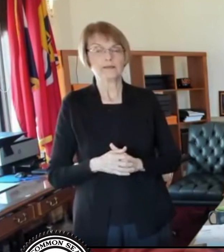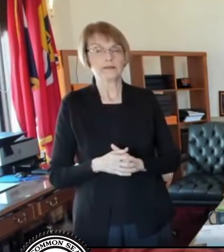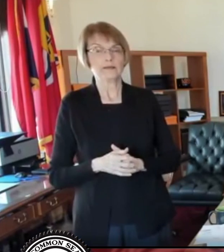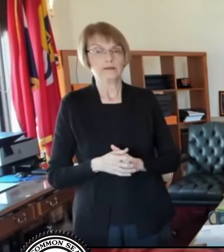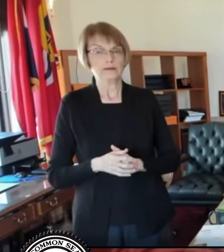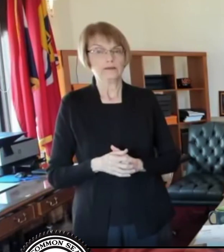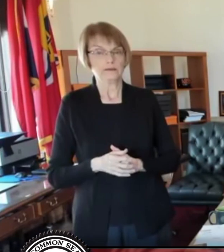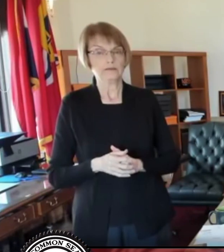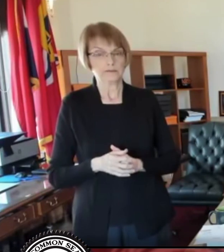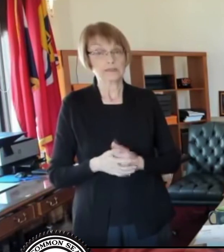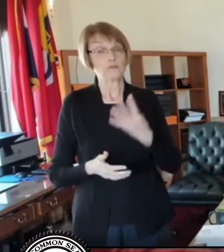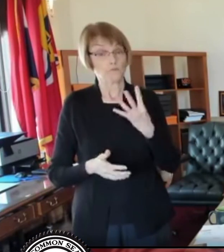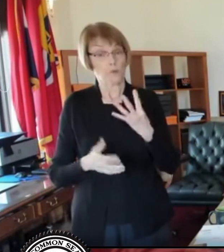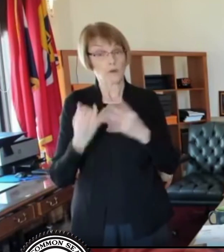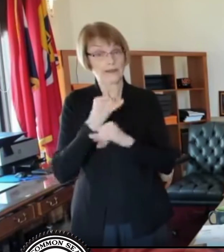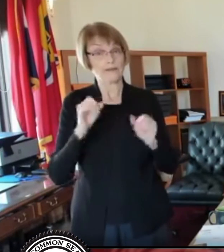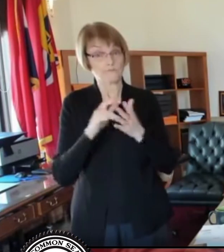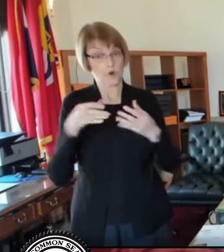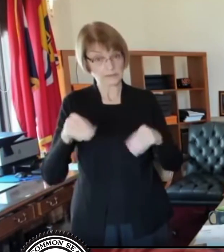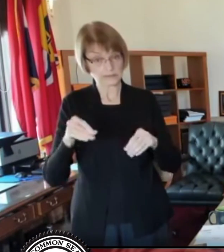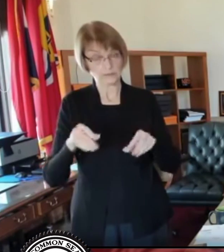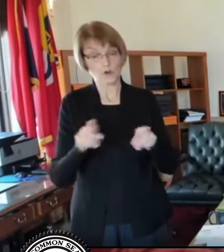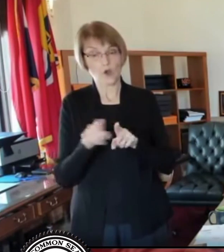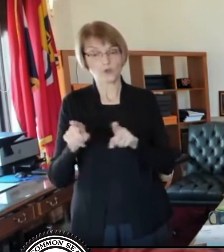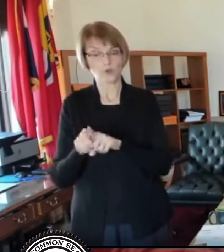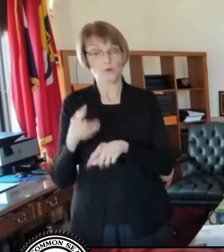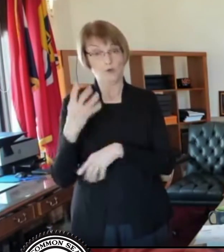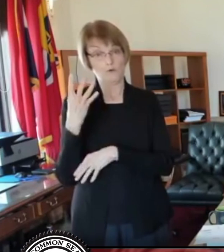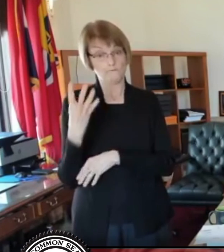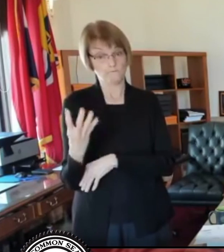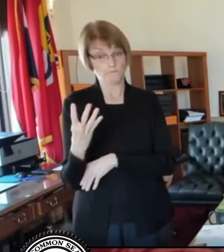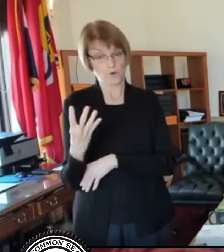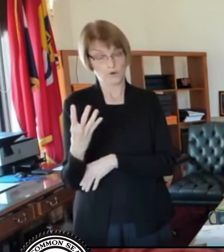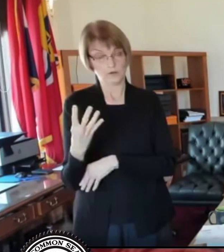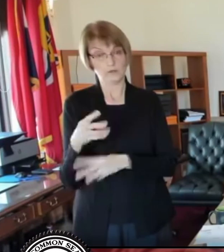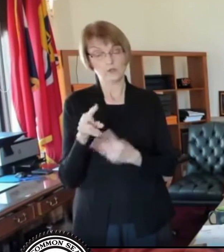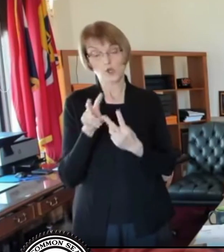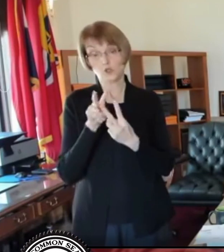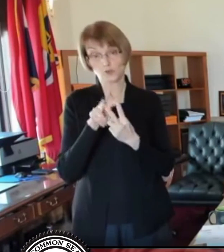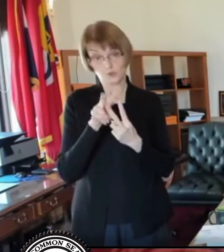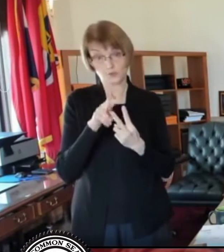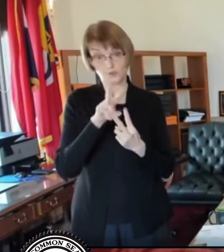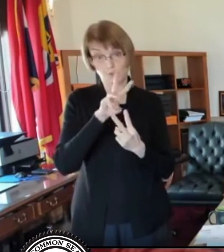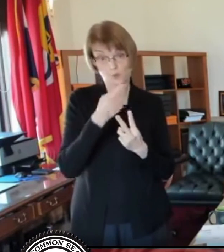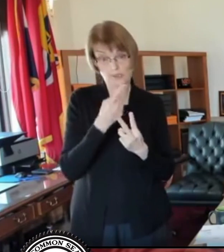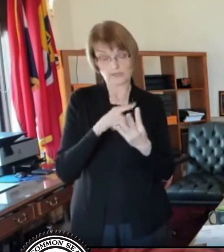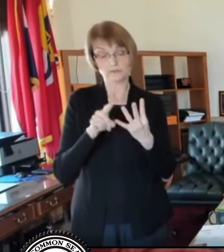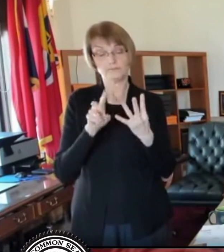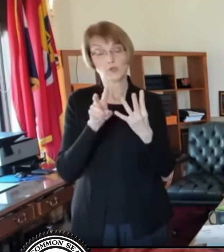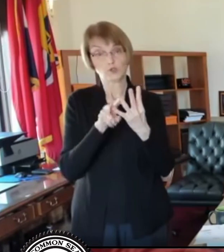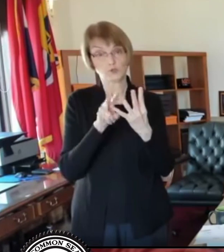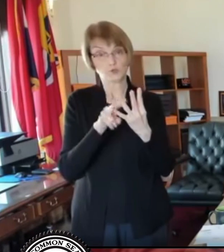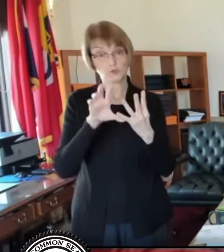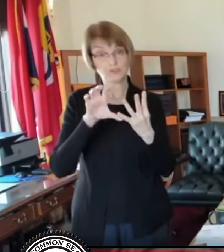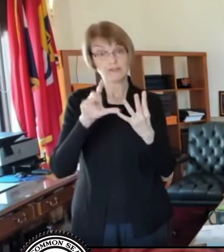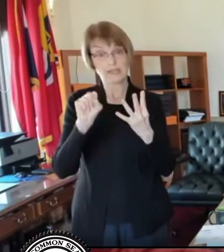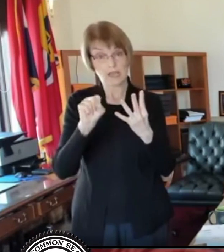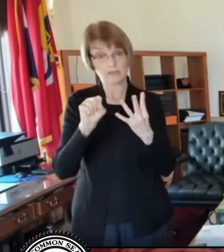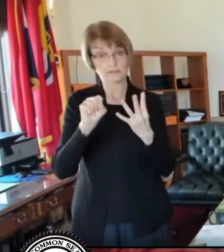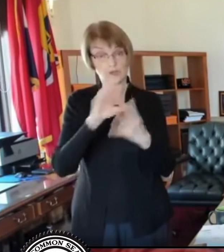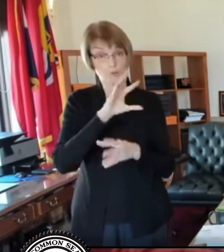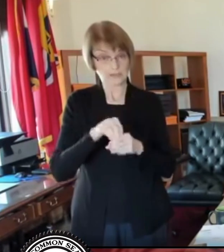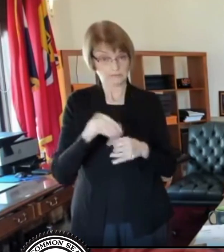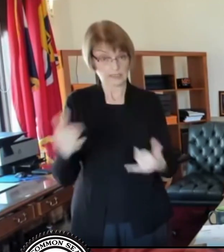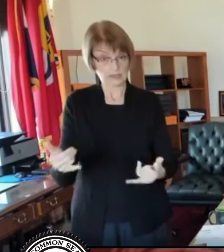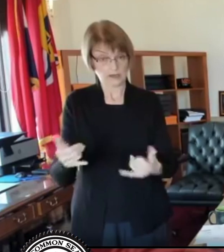So that's 4 independent pharmacies. We also have 2 Walgreens and 2 CVS's that are participating